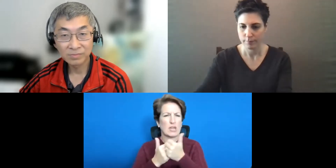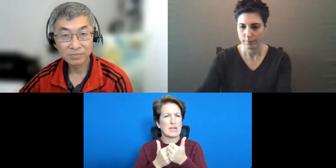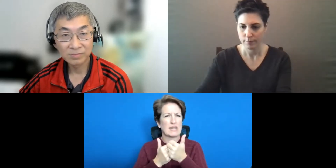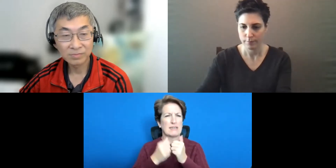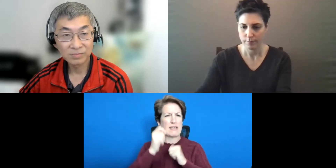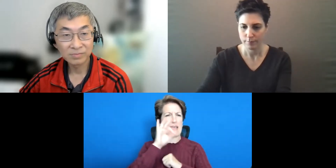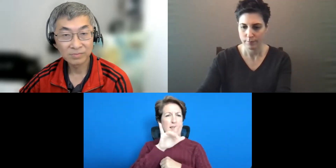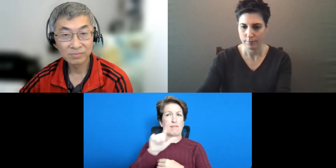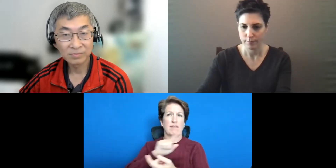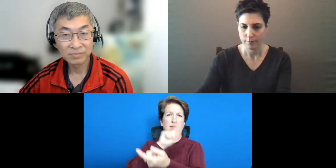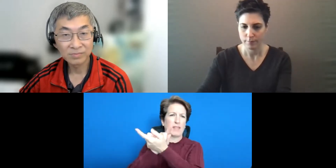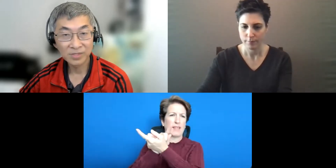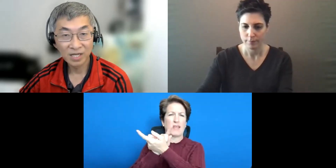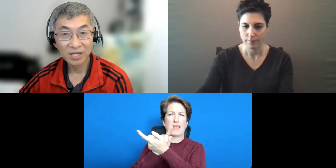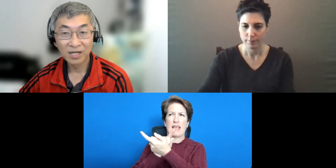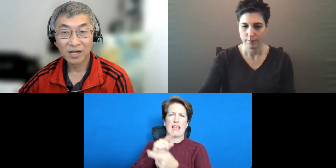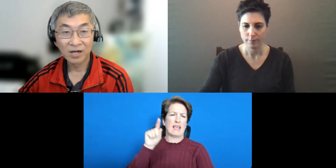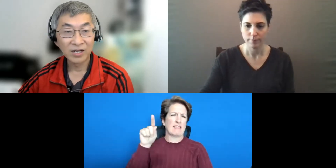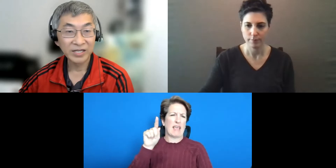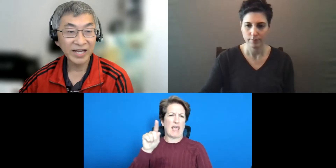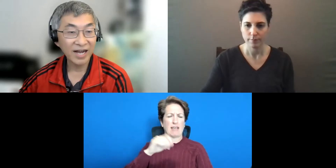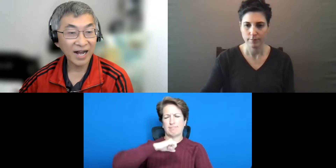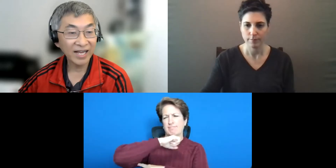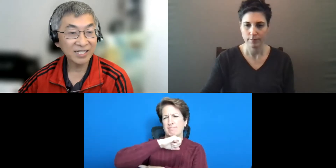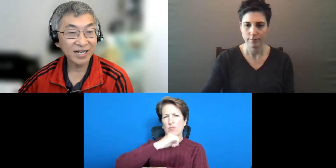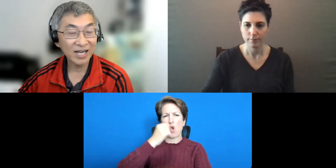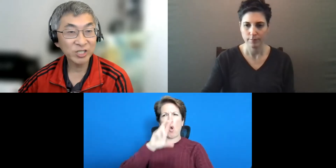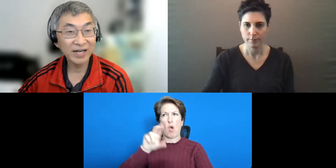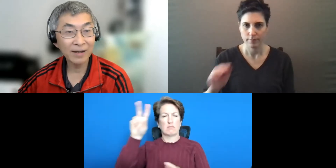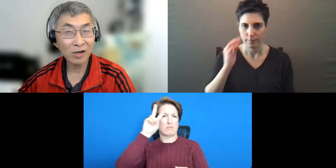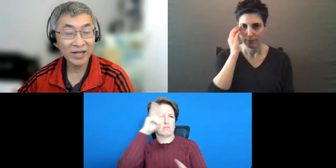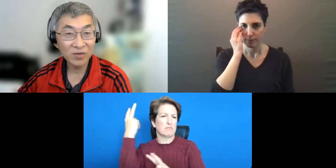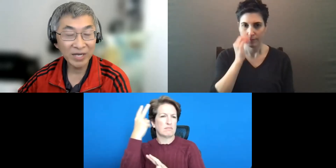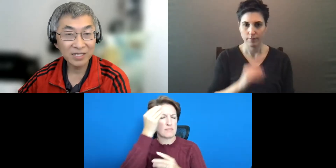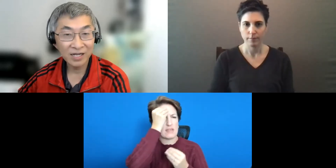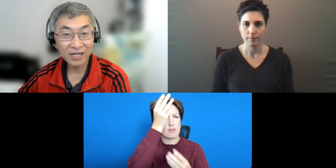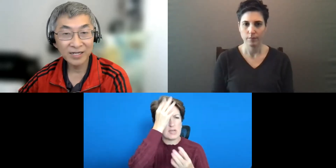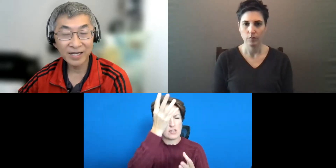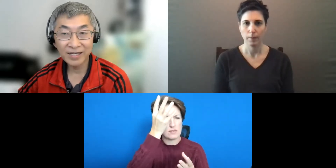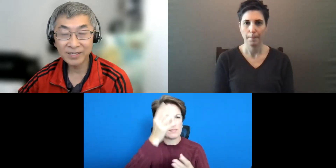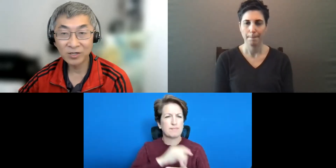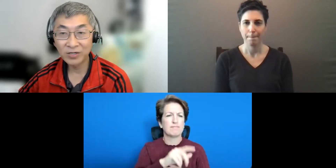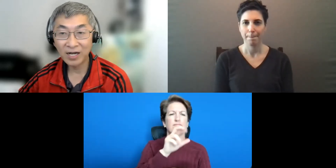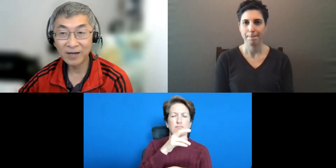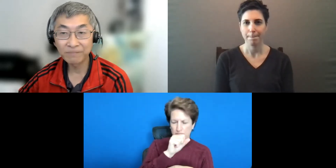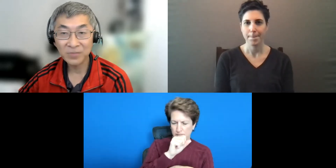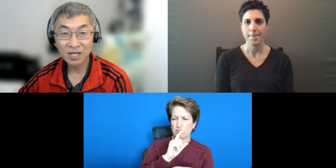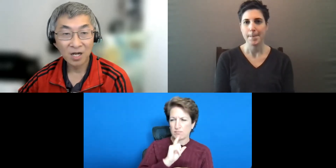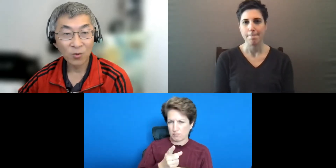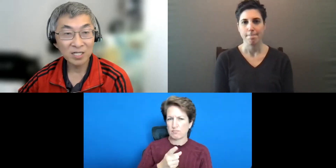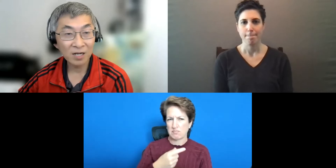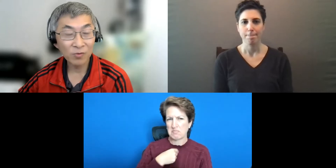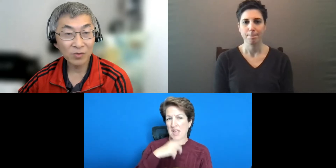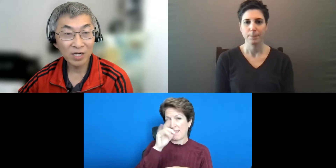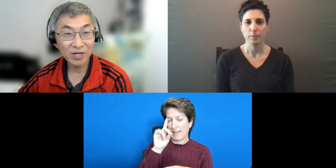rejection and misinformation? Yeah, I think I shared a little bit. And so